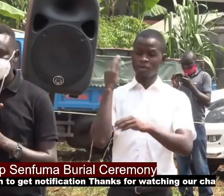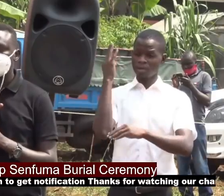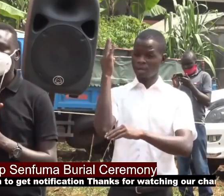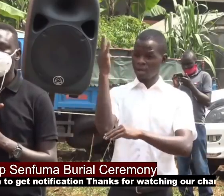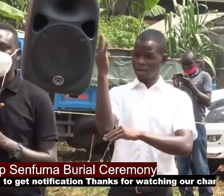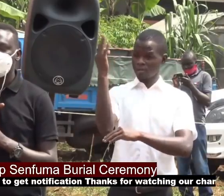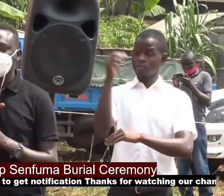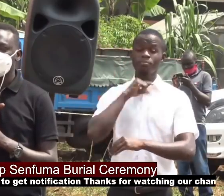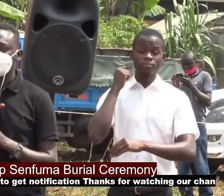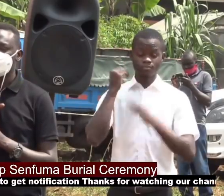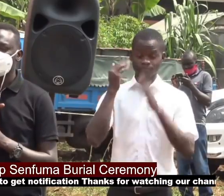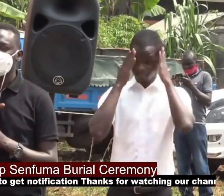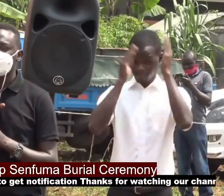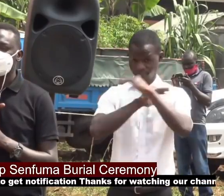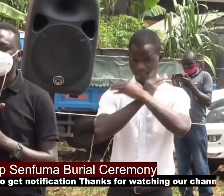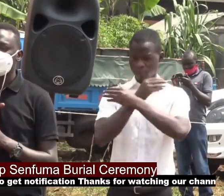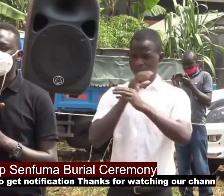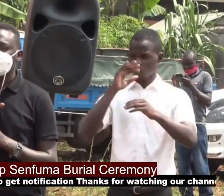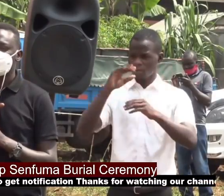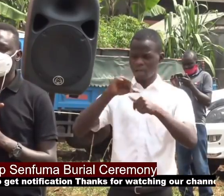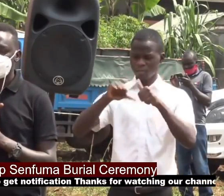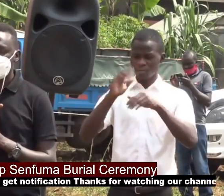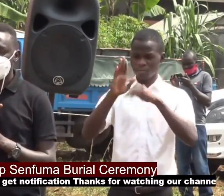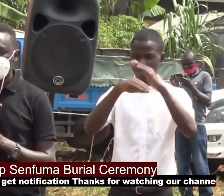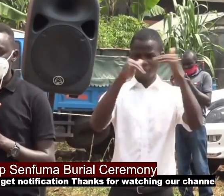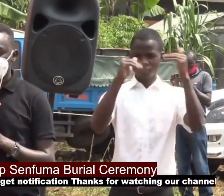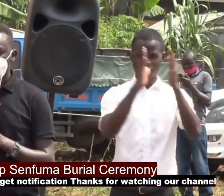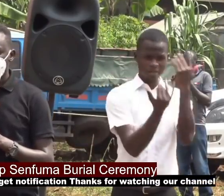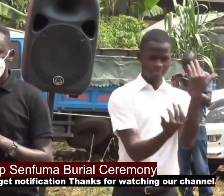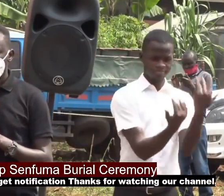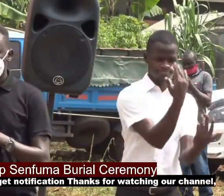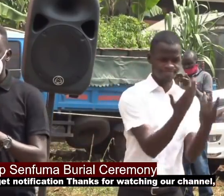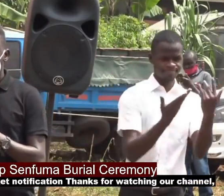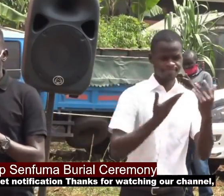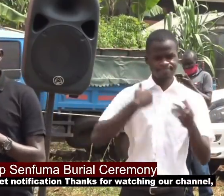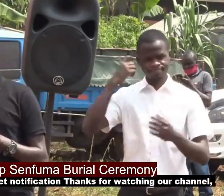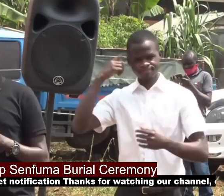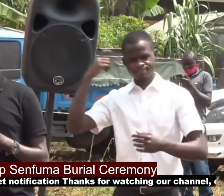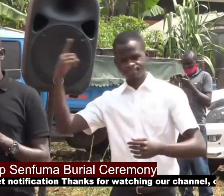In that very week when Pastor Senfuma spoke about heaven and hell, I had a dream.